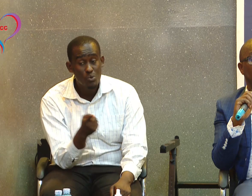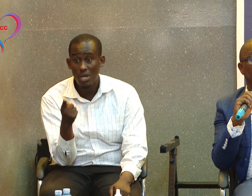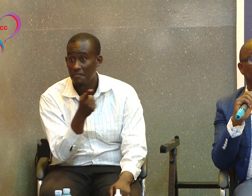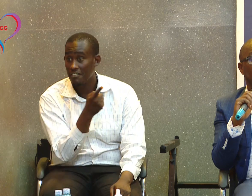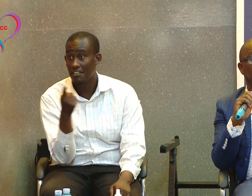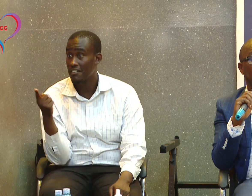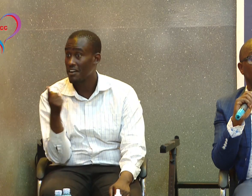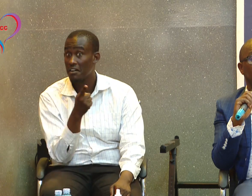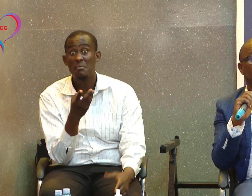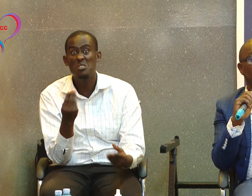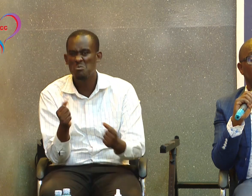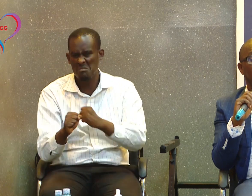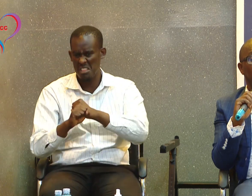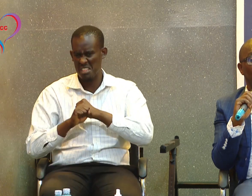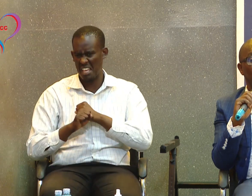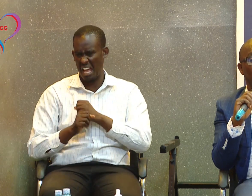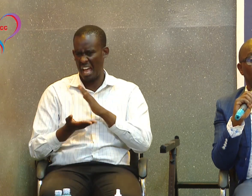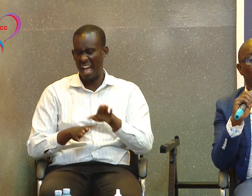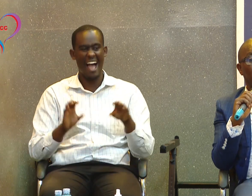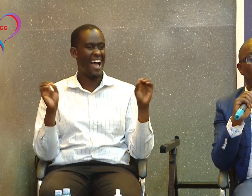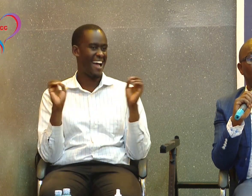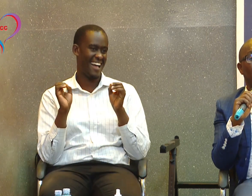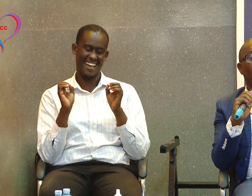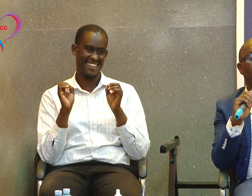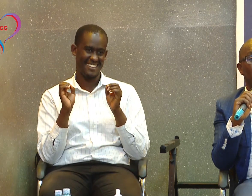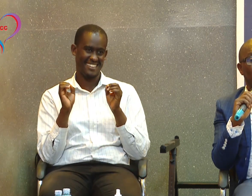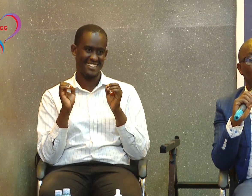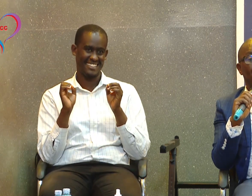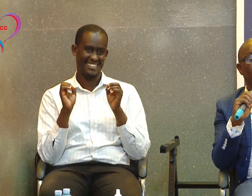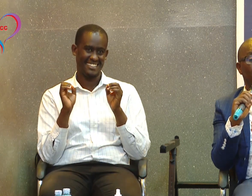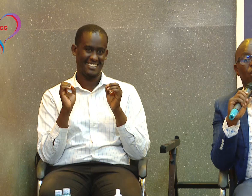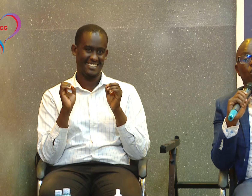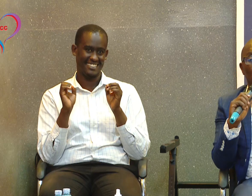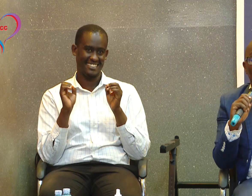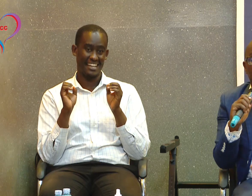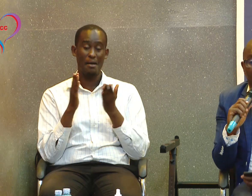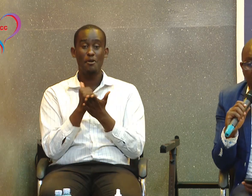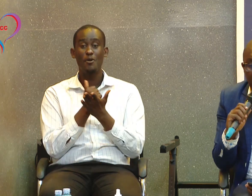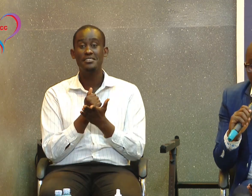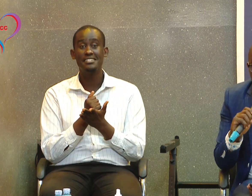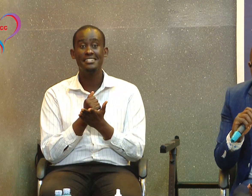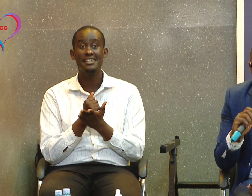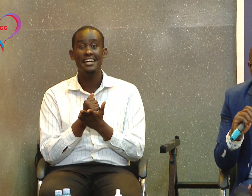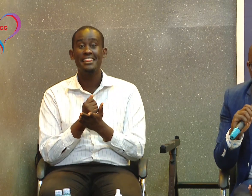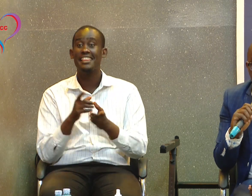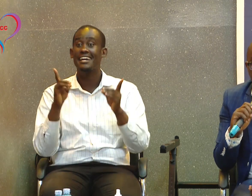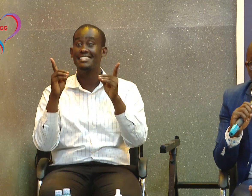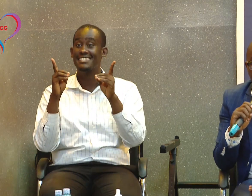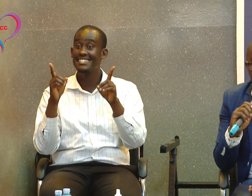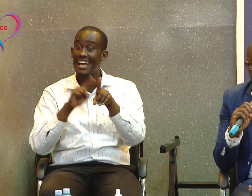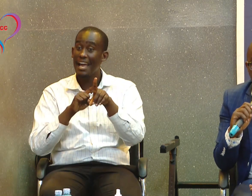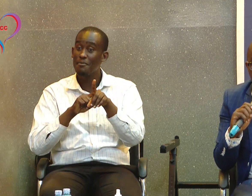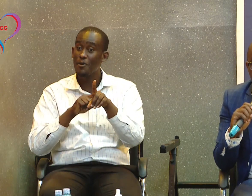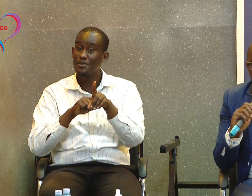is just because you still have your period is not over.